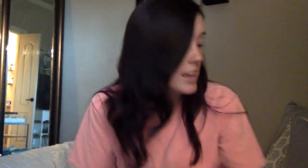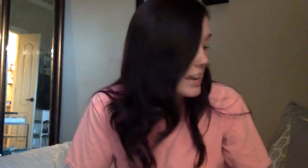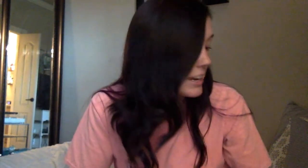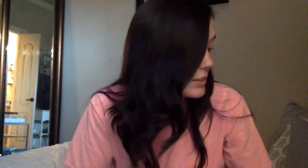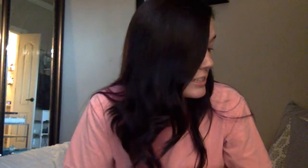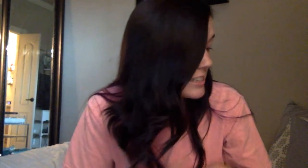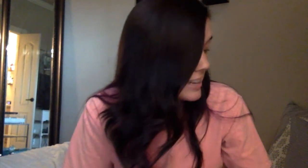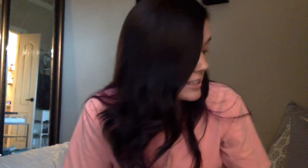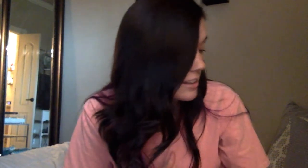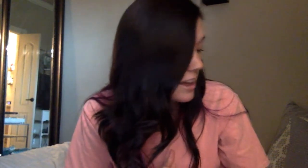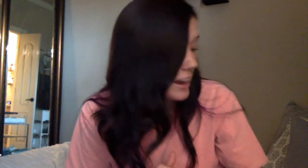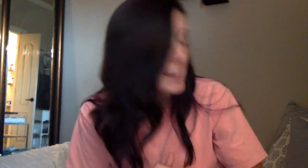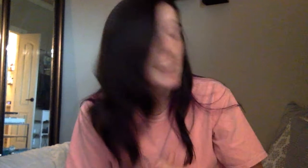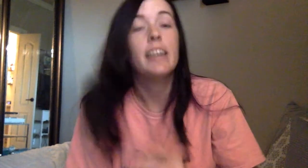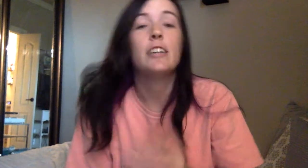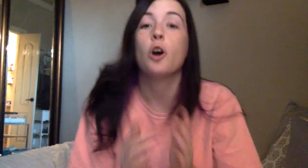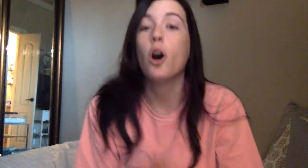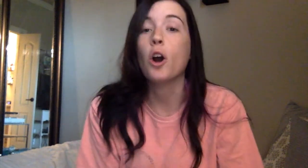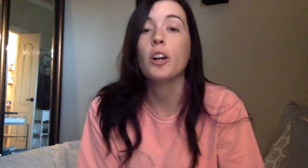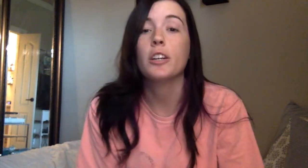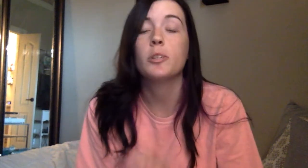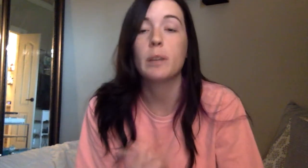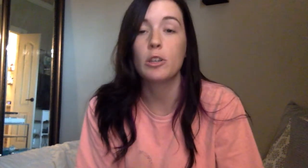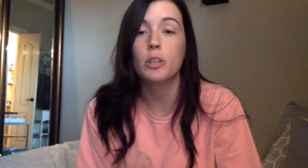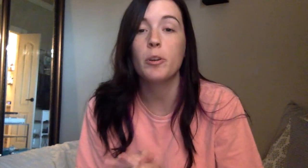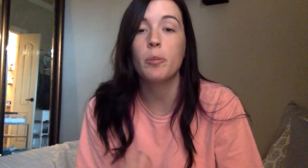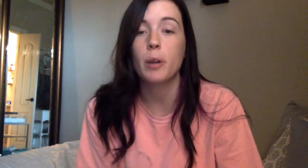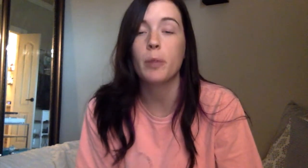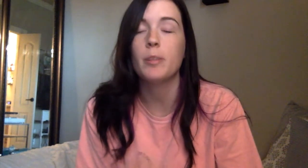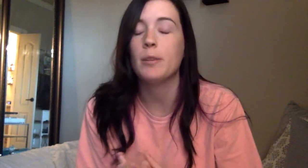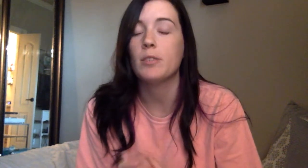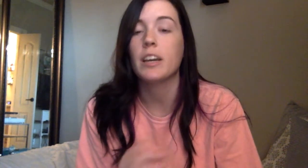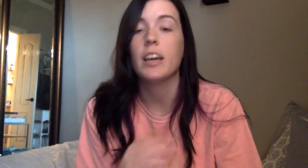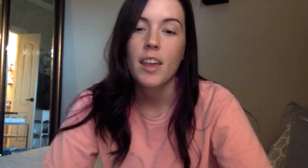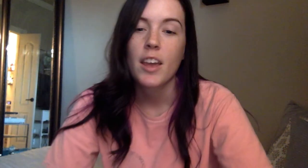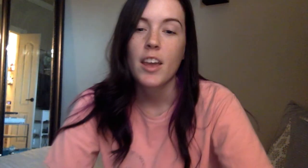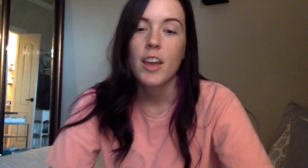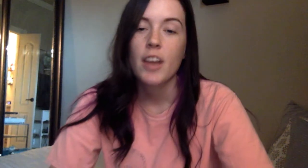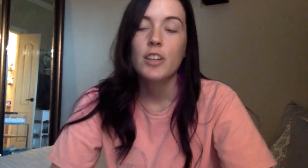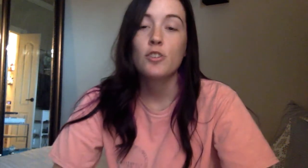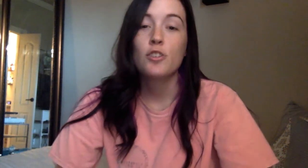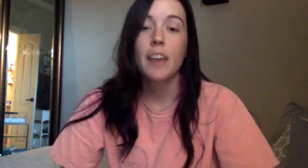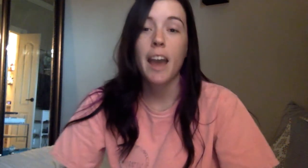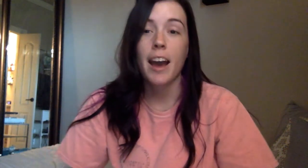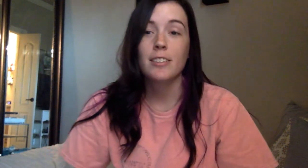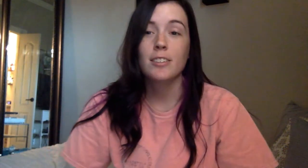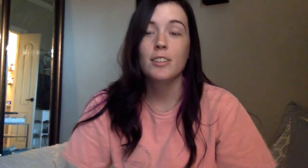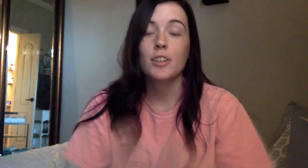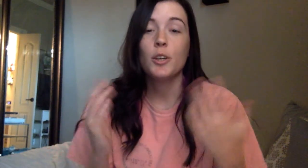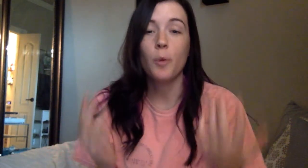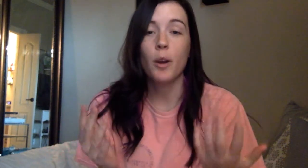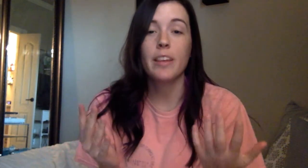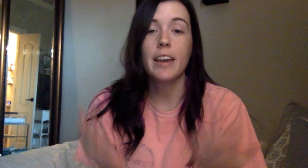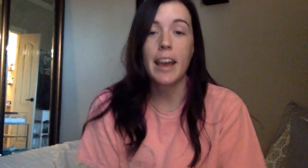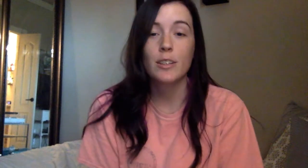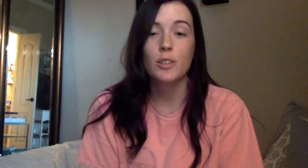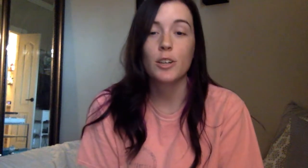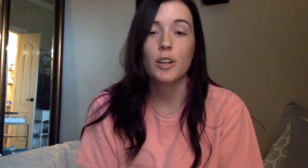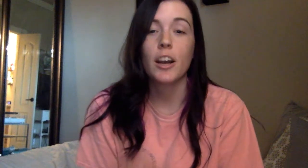Now this next line is hard, especially when you put it with the music. She asked, you are the answer